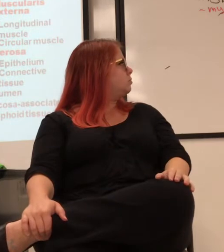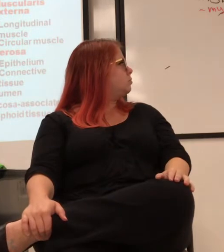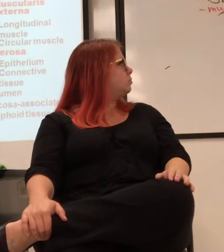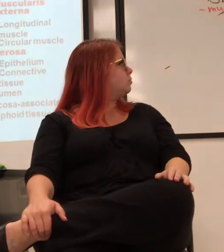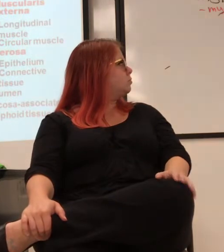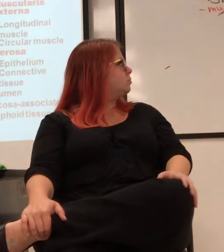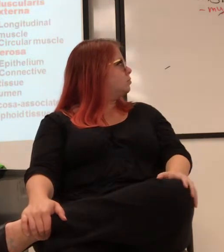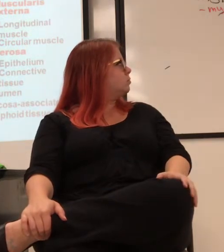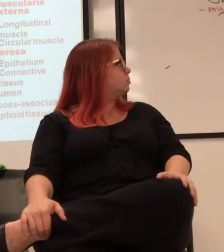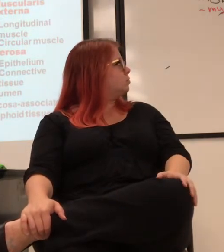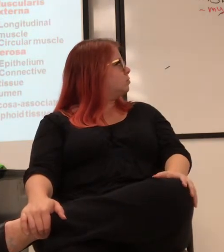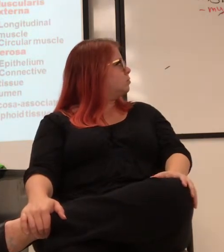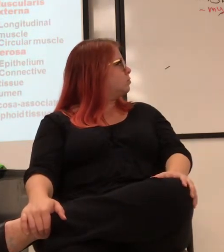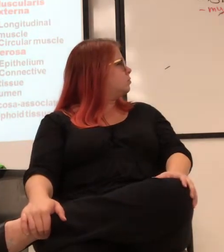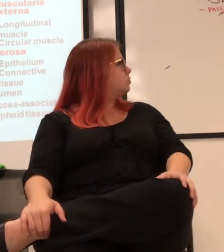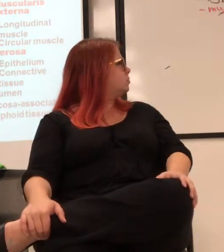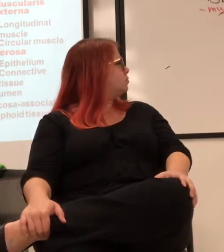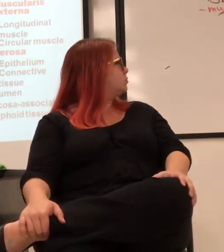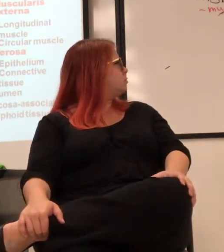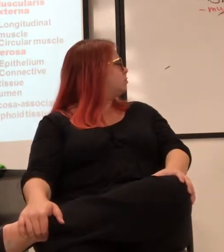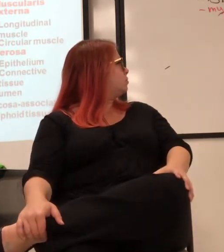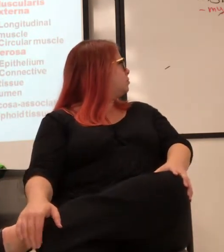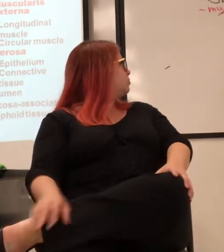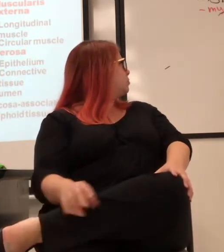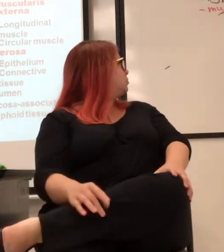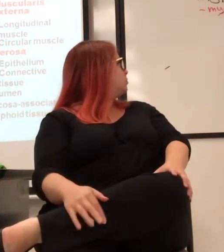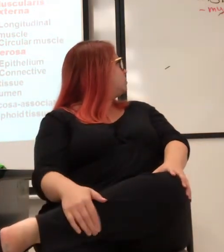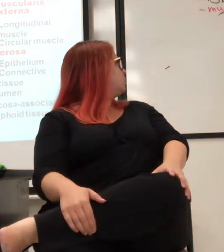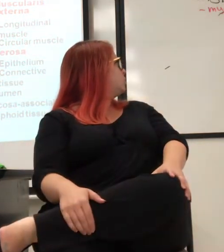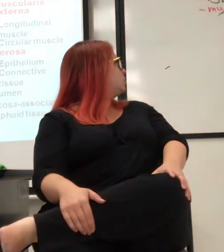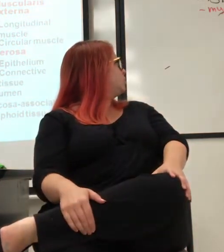the enteric nervous system.